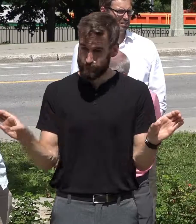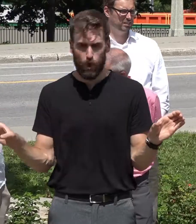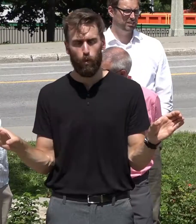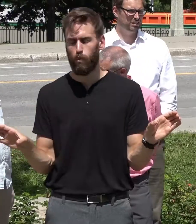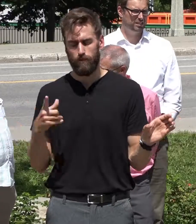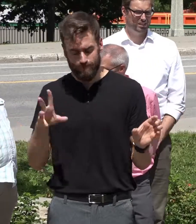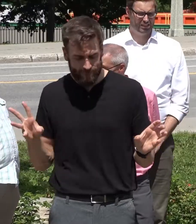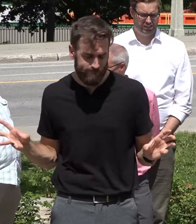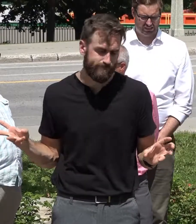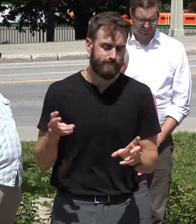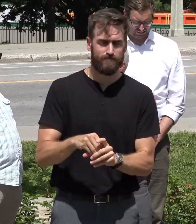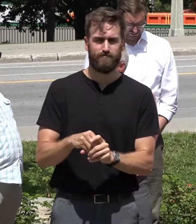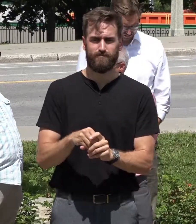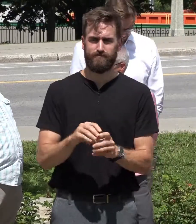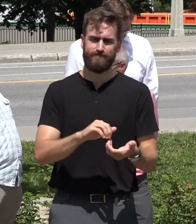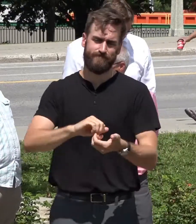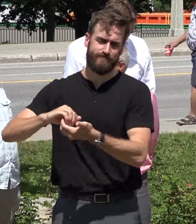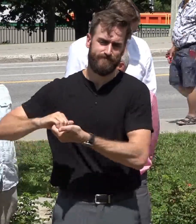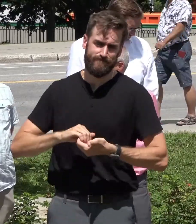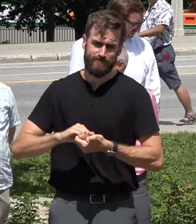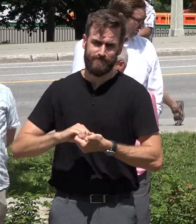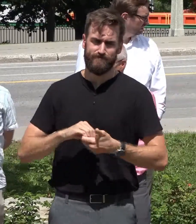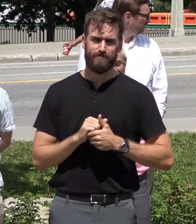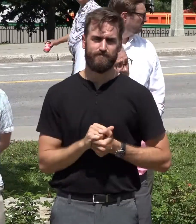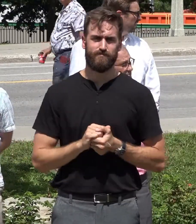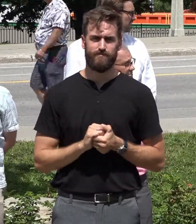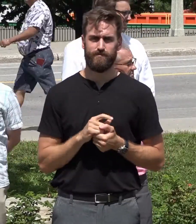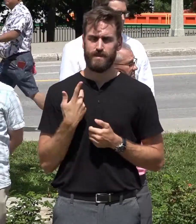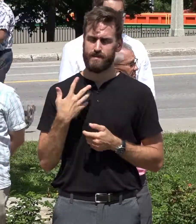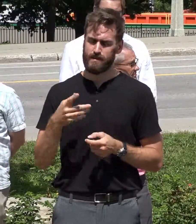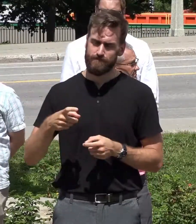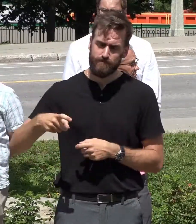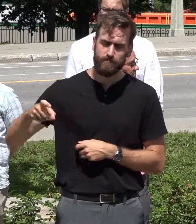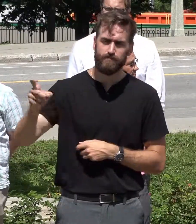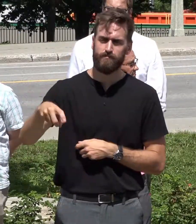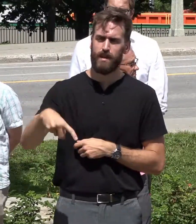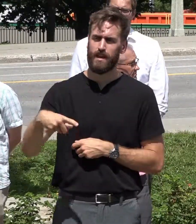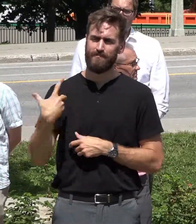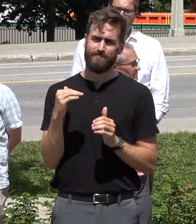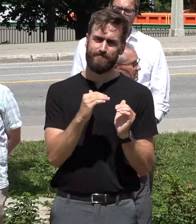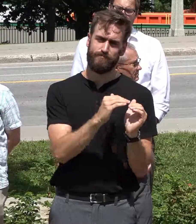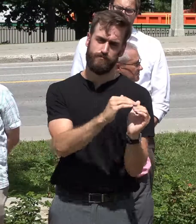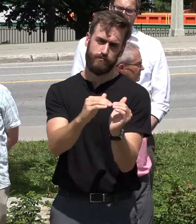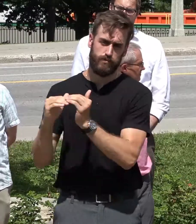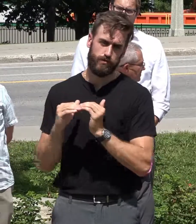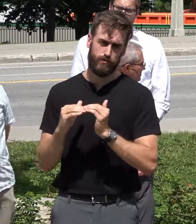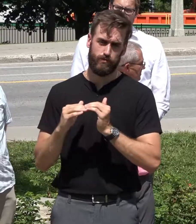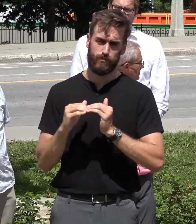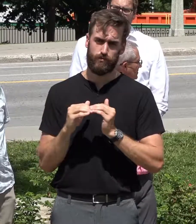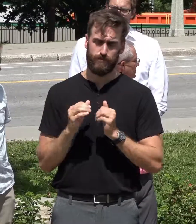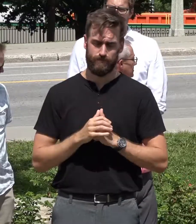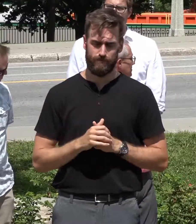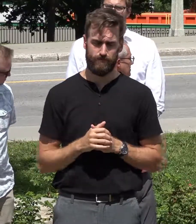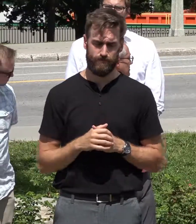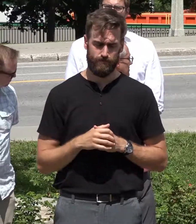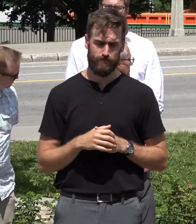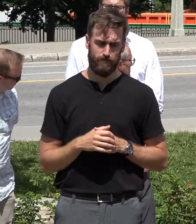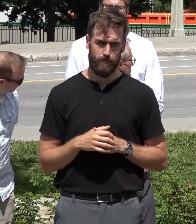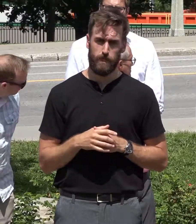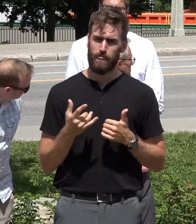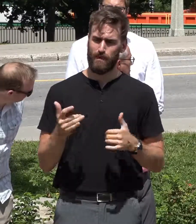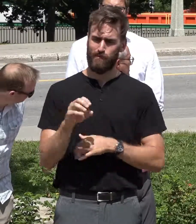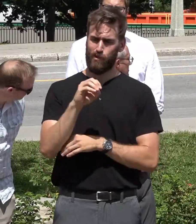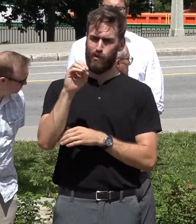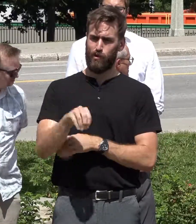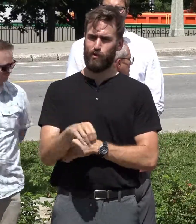to be used, and we will come together more than ever to demand equity and support from one another like we always have. This is what Ottawa